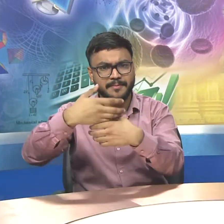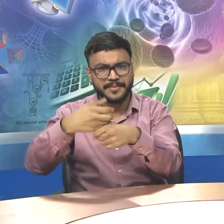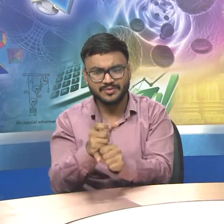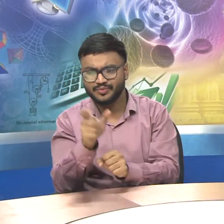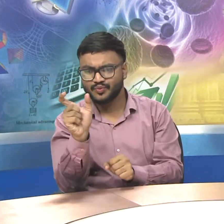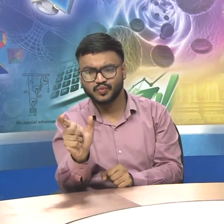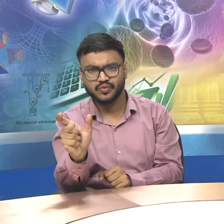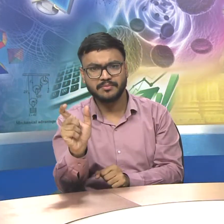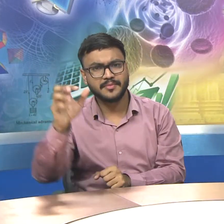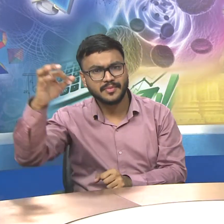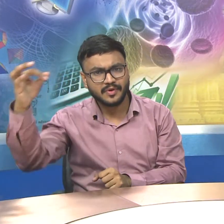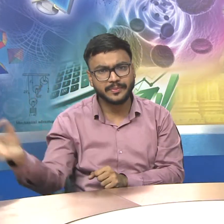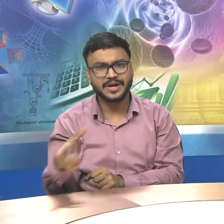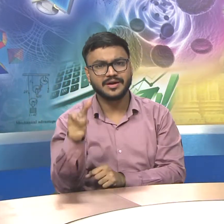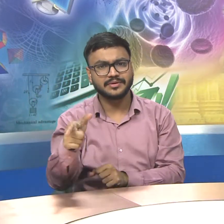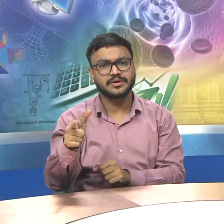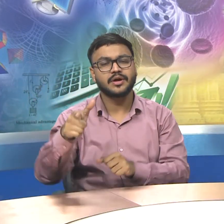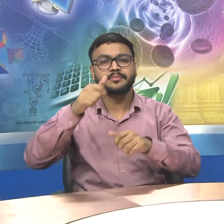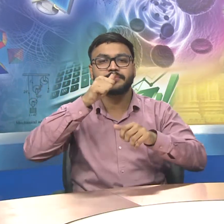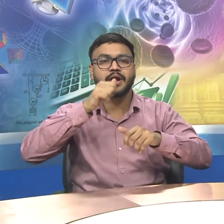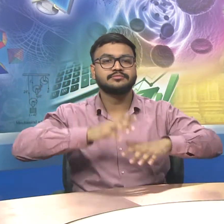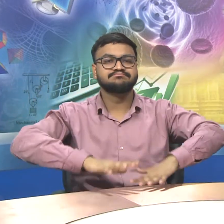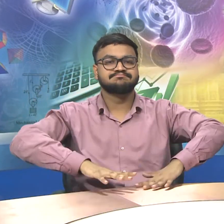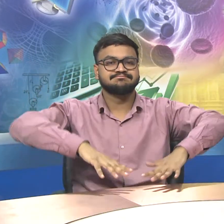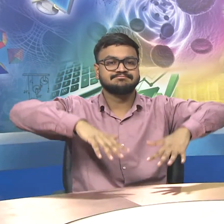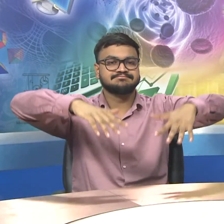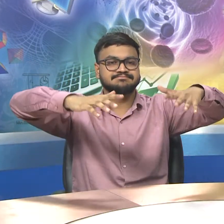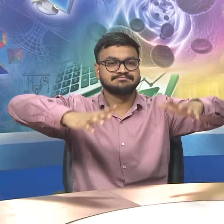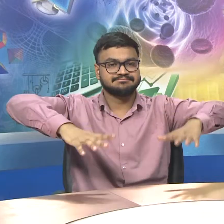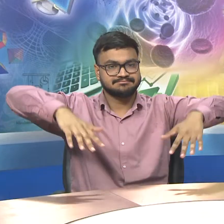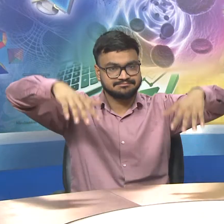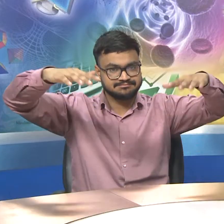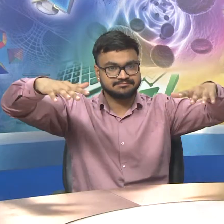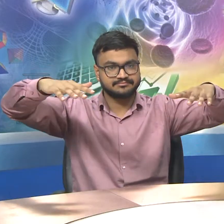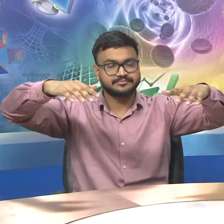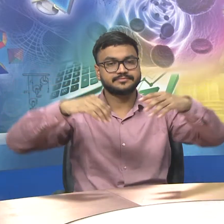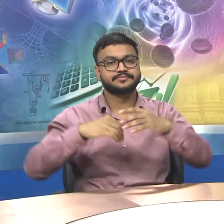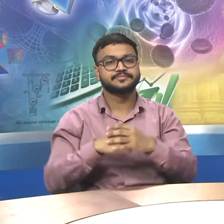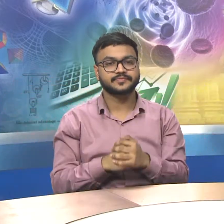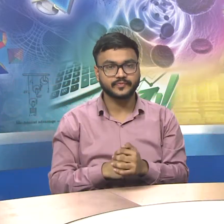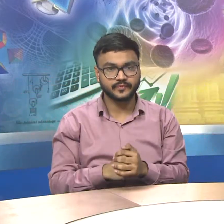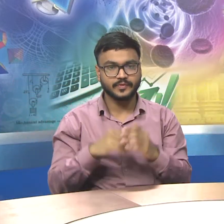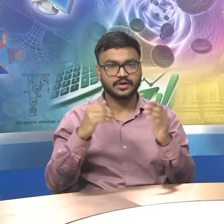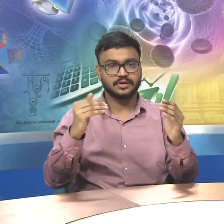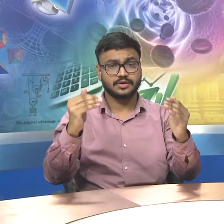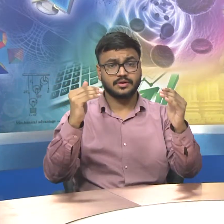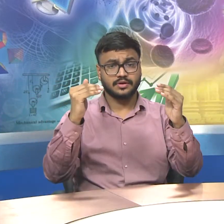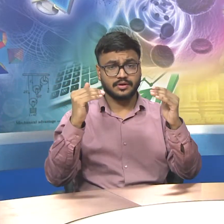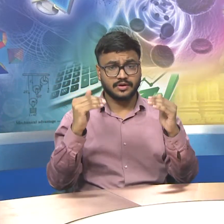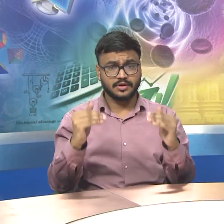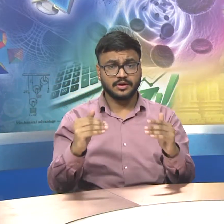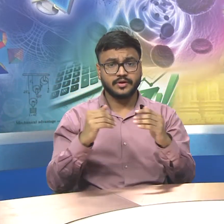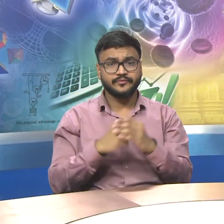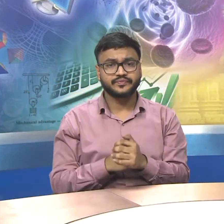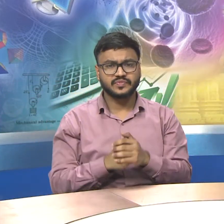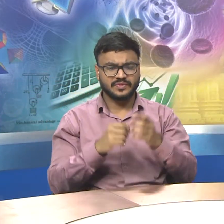and second is rise up. When we include both words in sign, it becomes flood.